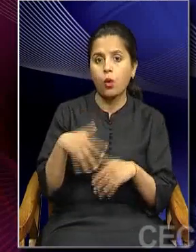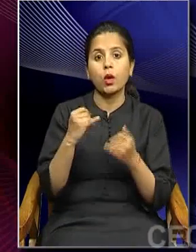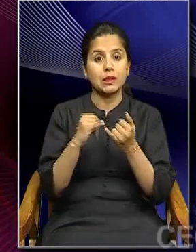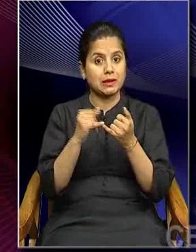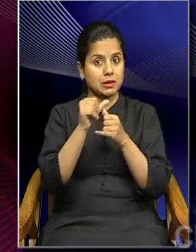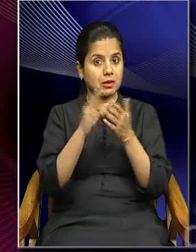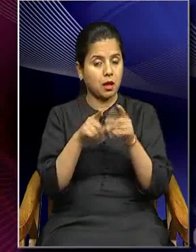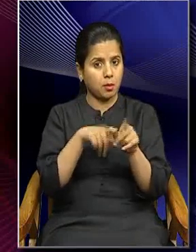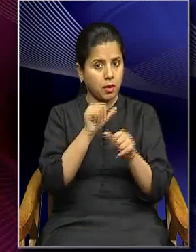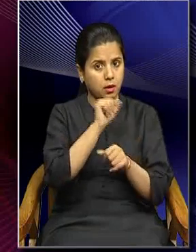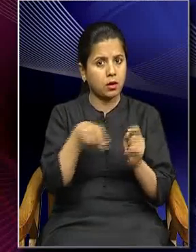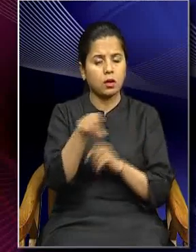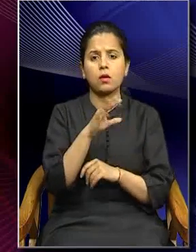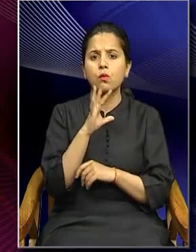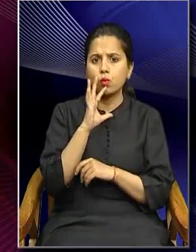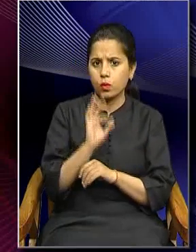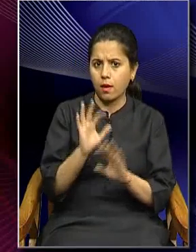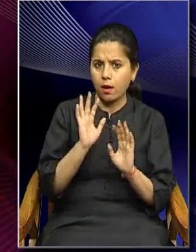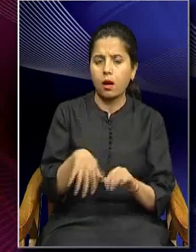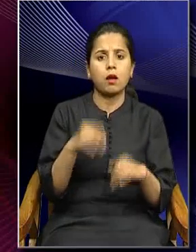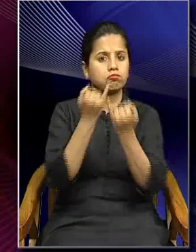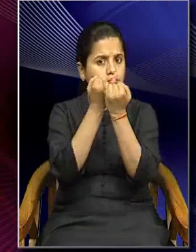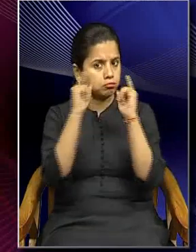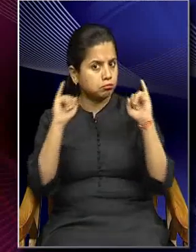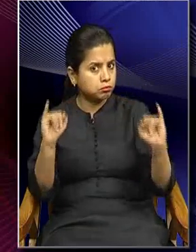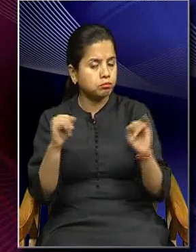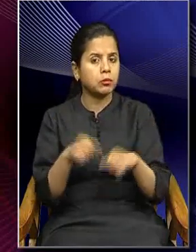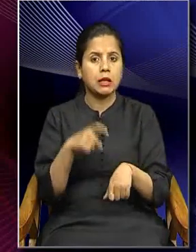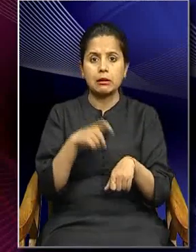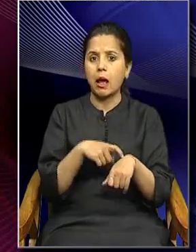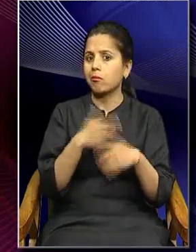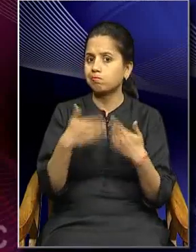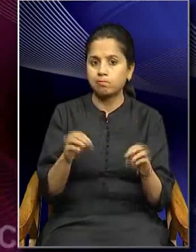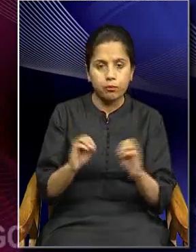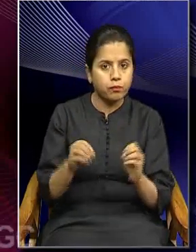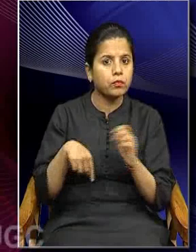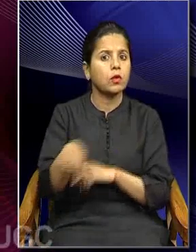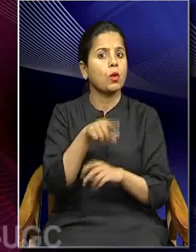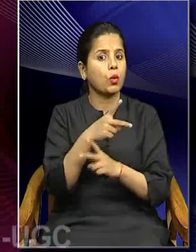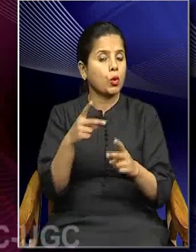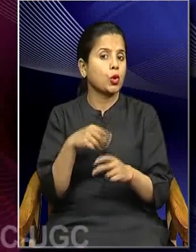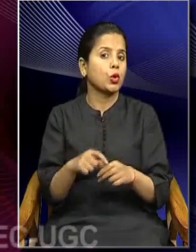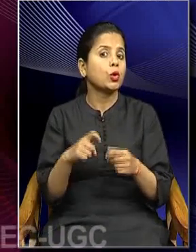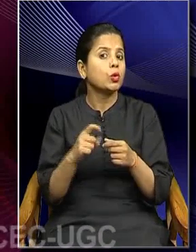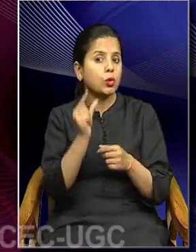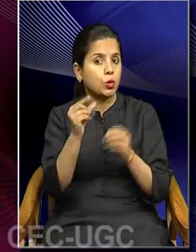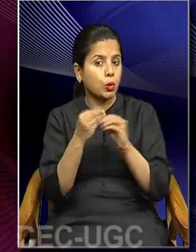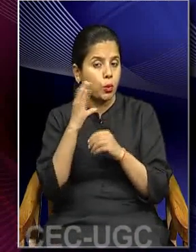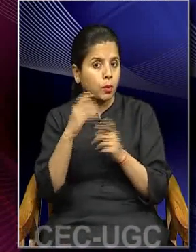Samanya are real, independent, timeless, ubiquitous entities